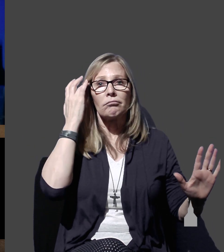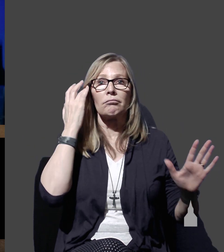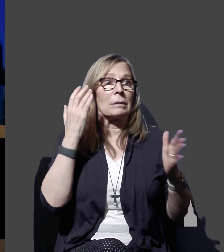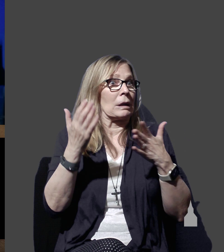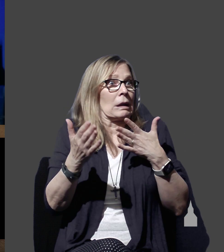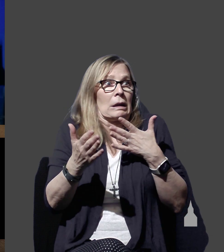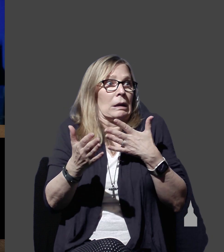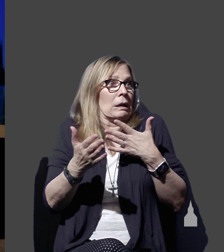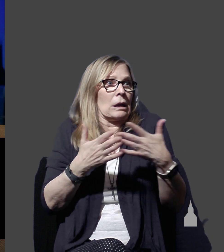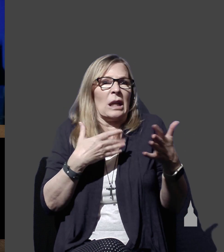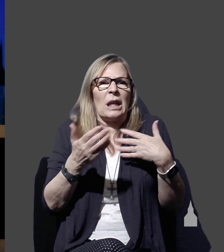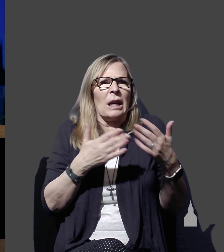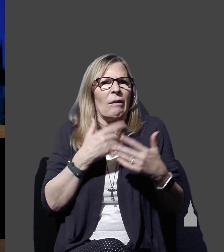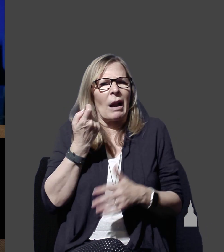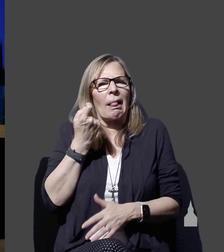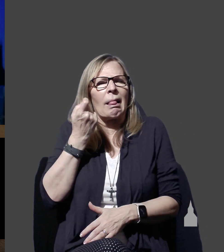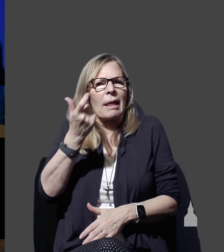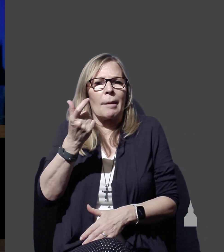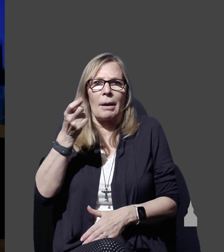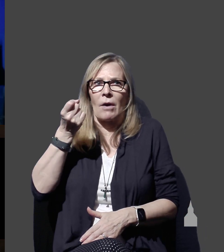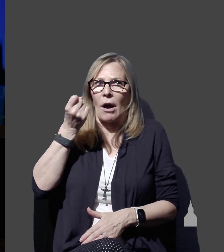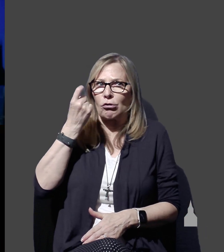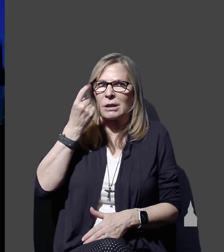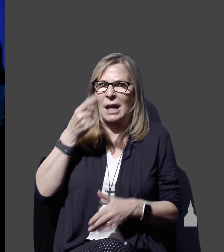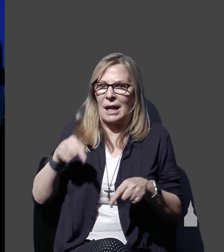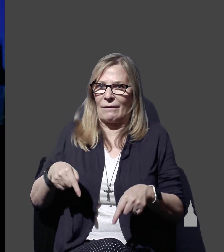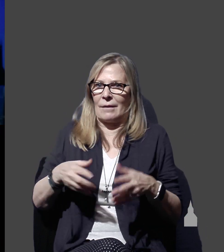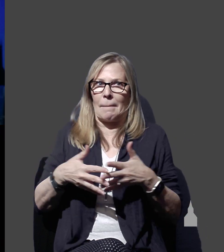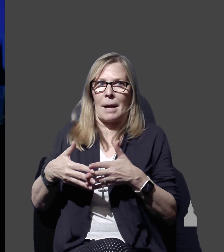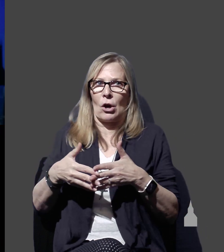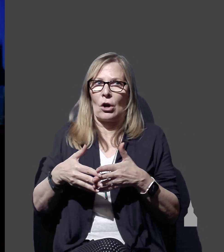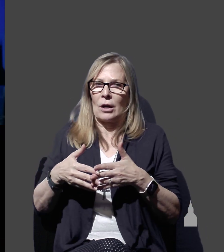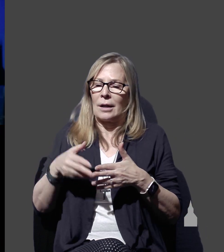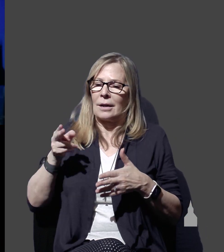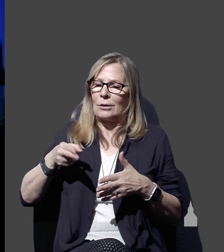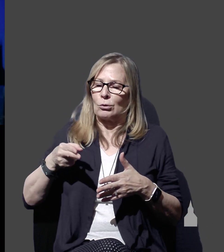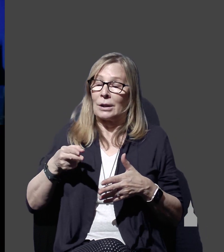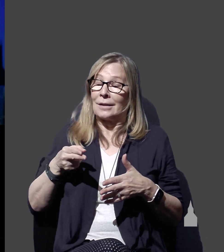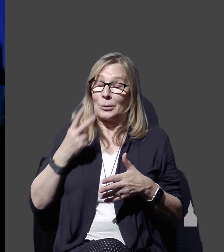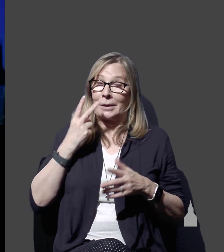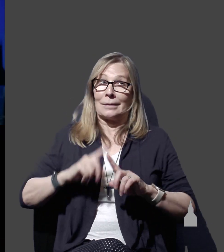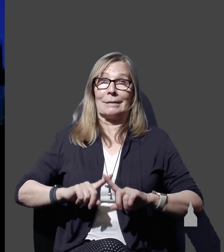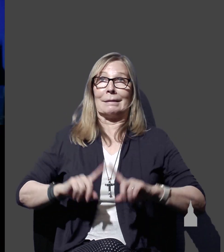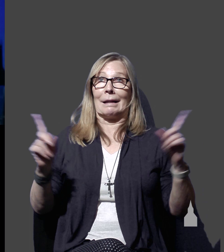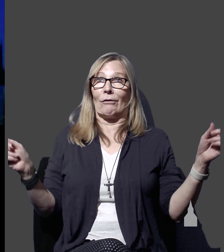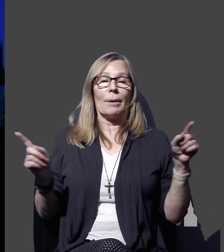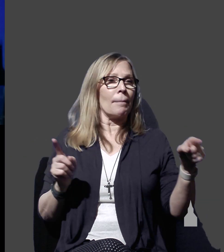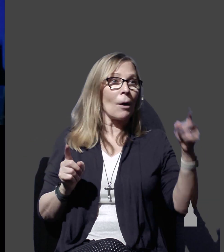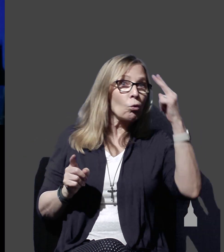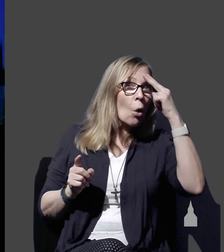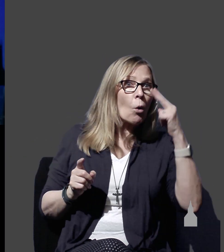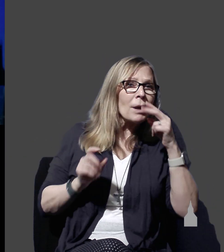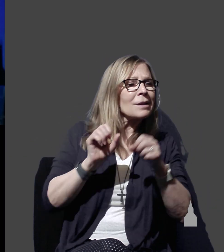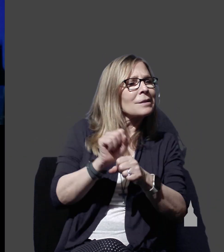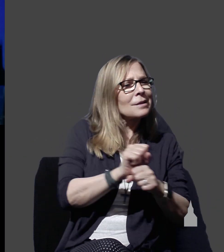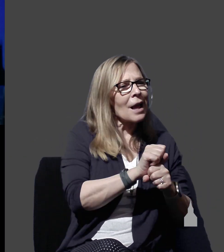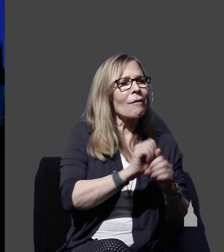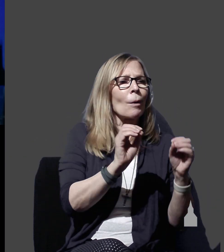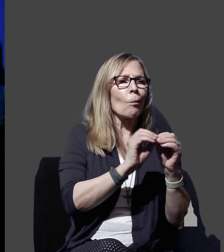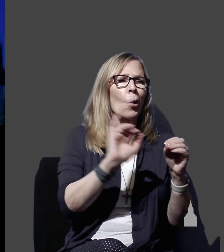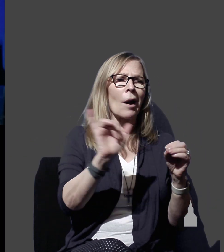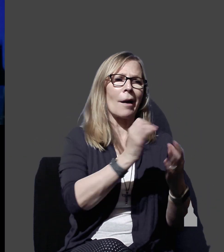Even a cursory understanding of American history shows how different things were here, but in the Roman system, slaves were more of a product